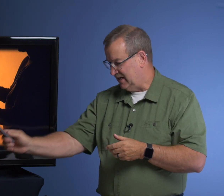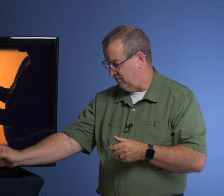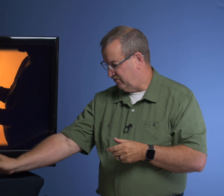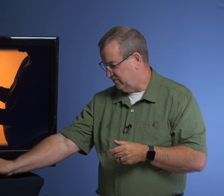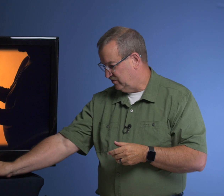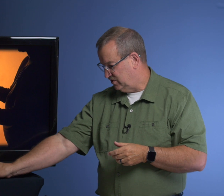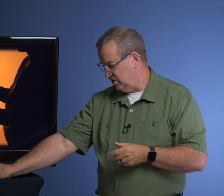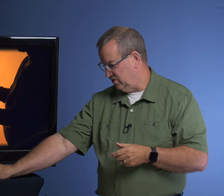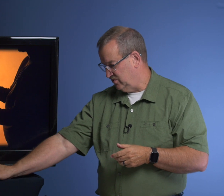give to you.